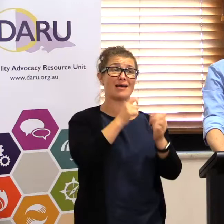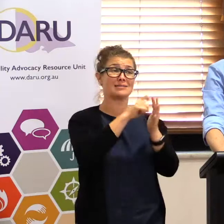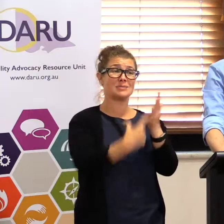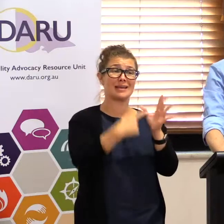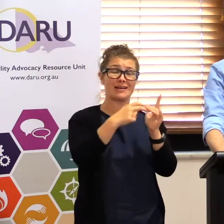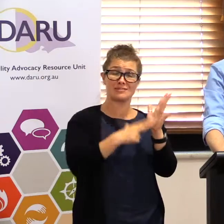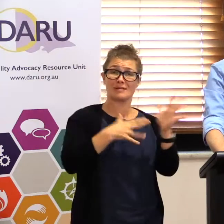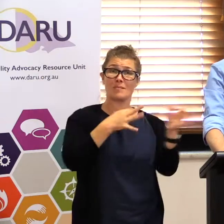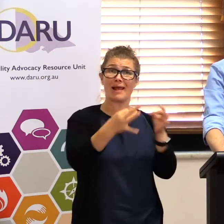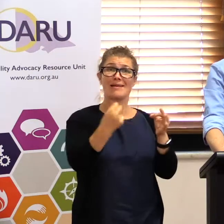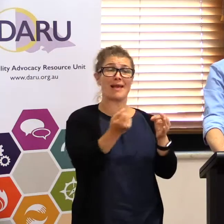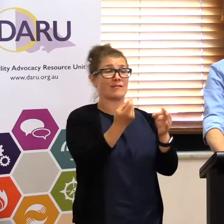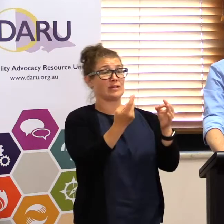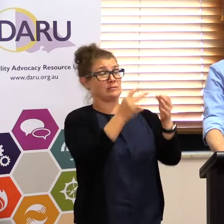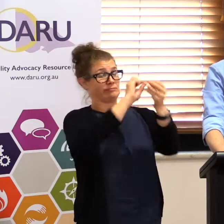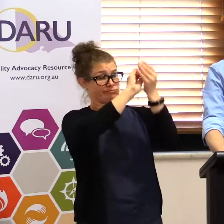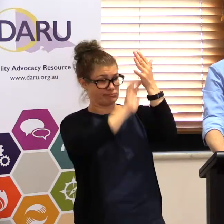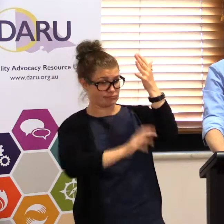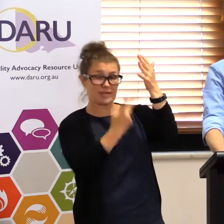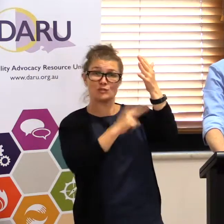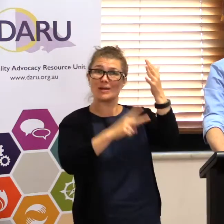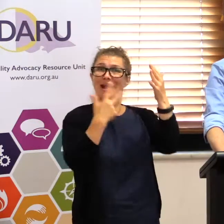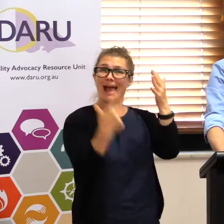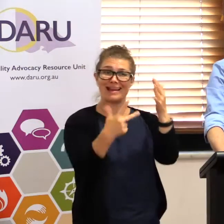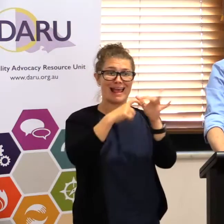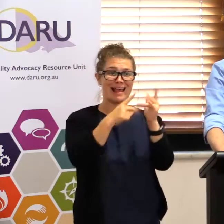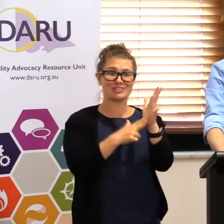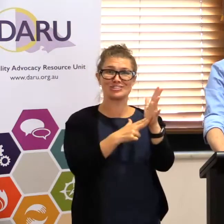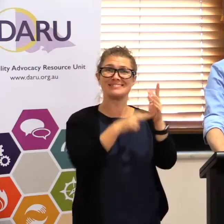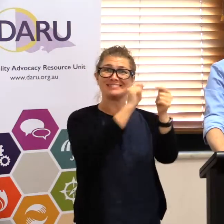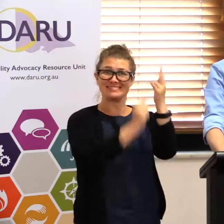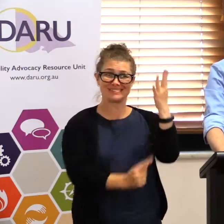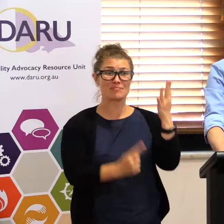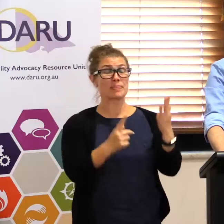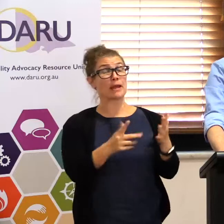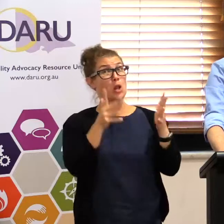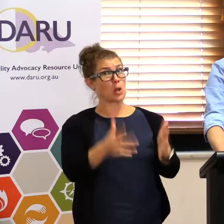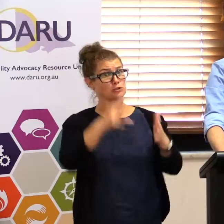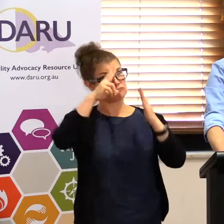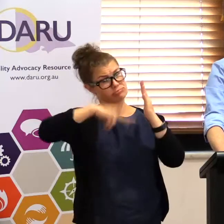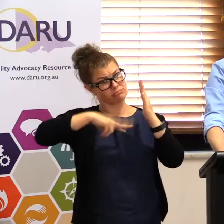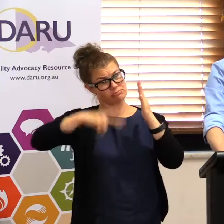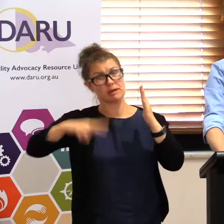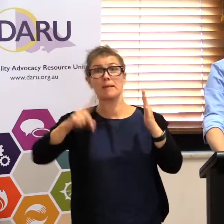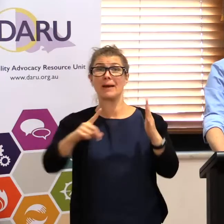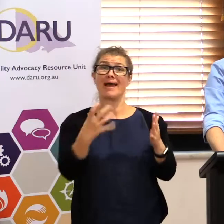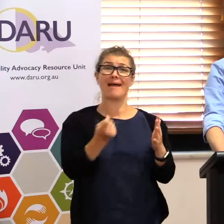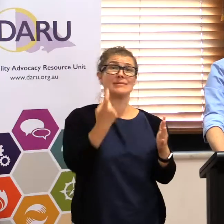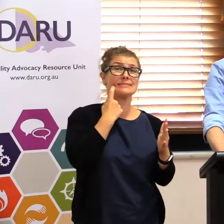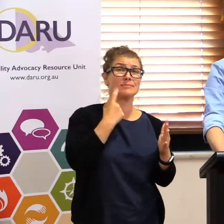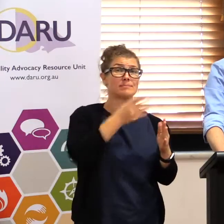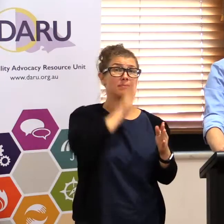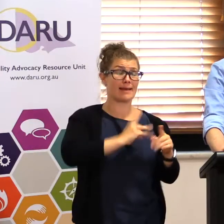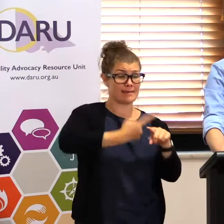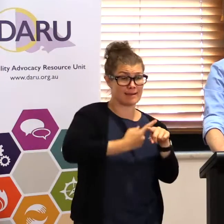28 action areas. It's quite a read, so we do have an easy read version and a summary for people who would like that,